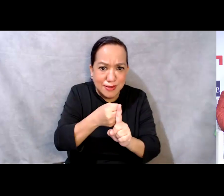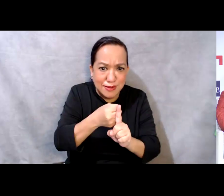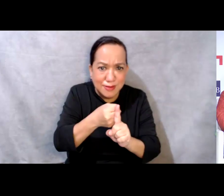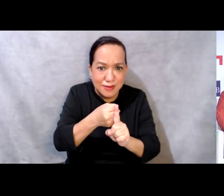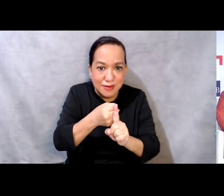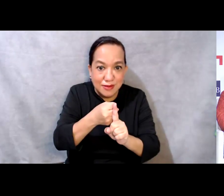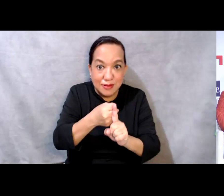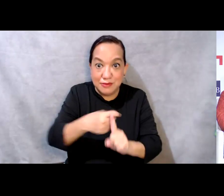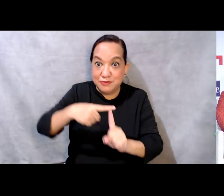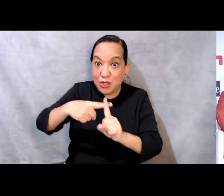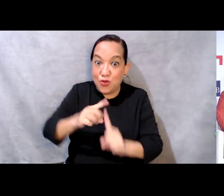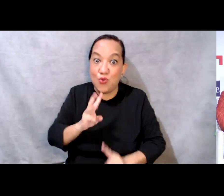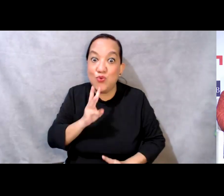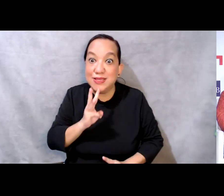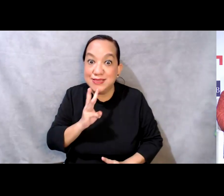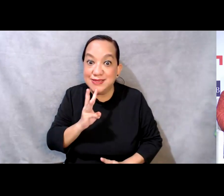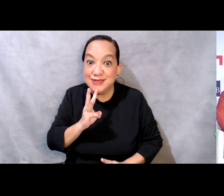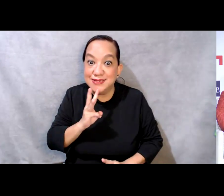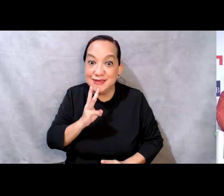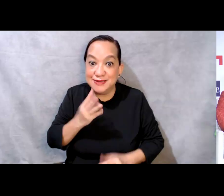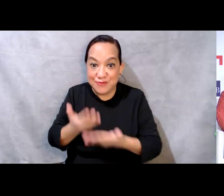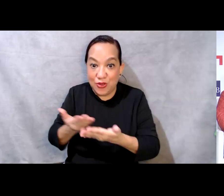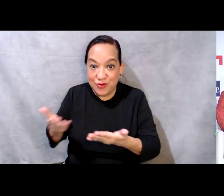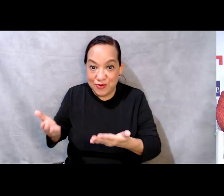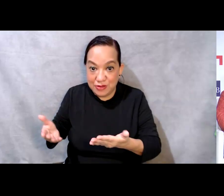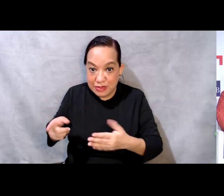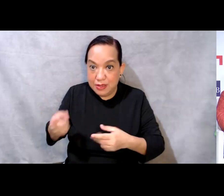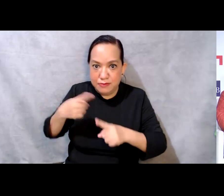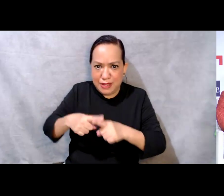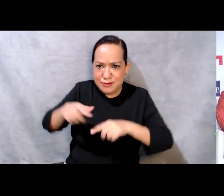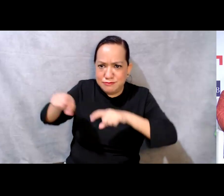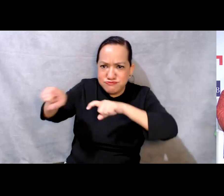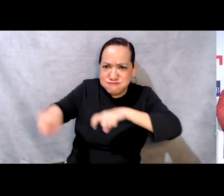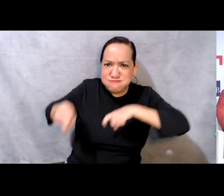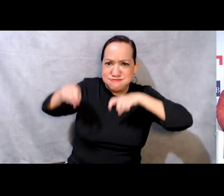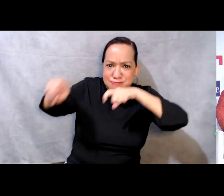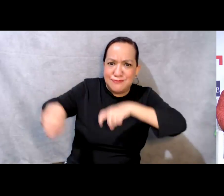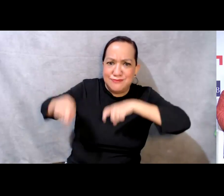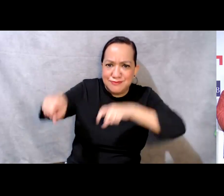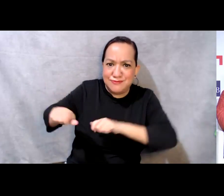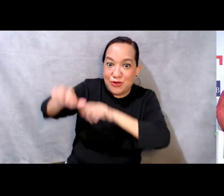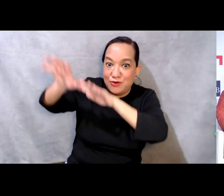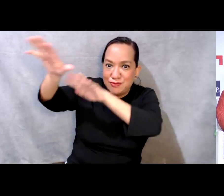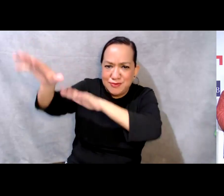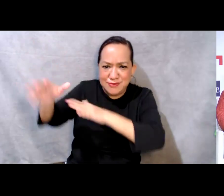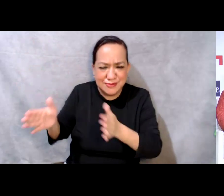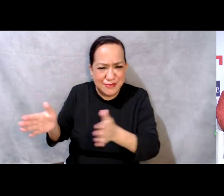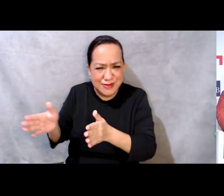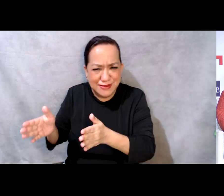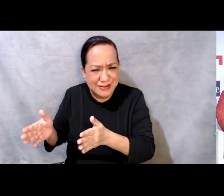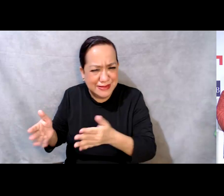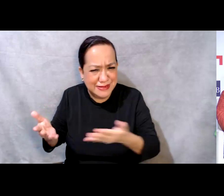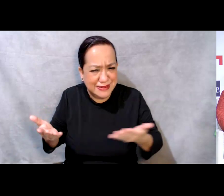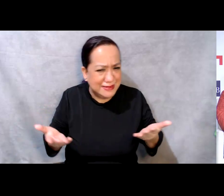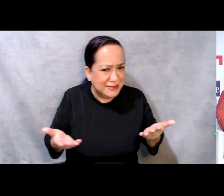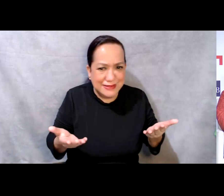quarries that had been done all over on the side of the road. We were almost like mini mining projects, and then a whole lot of issues associated with that. But I don't want to